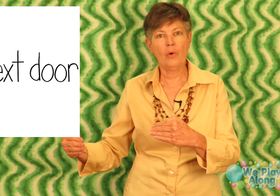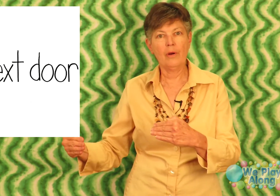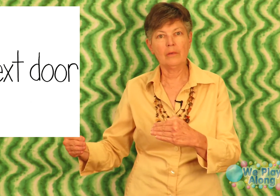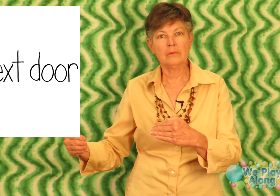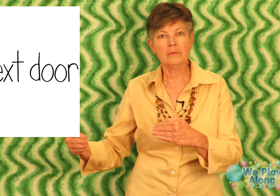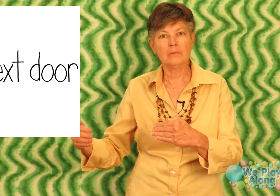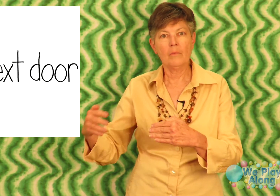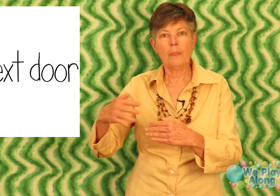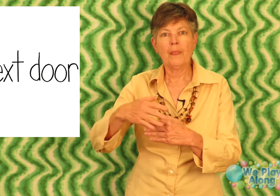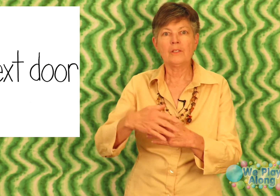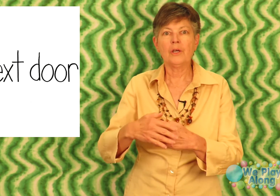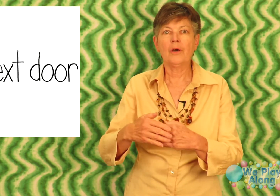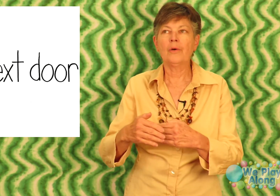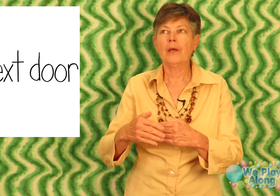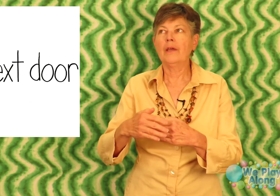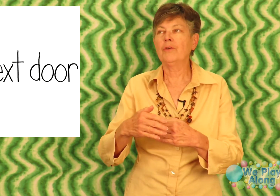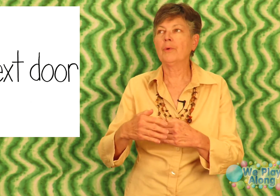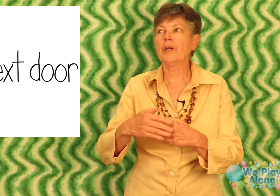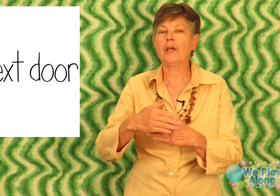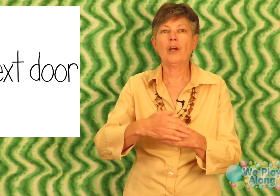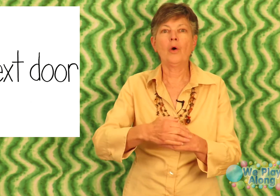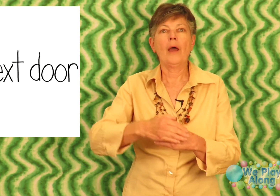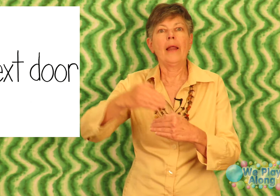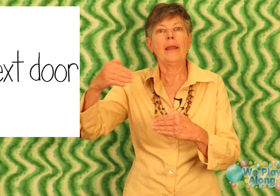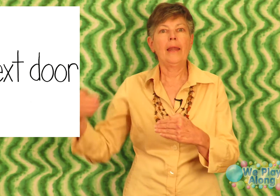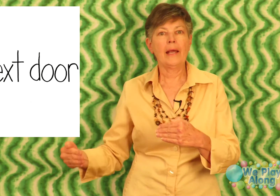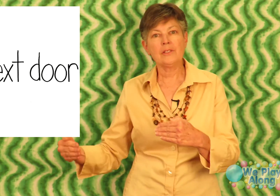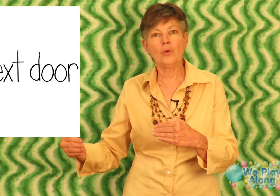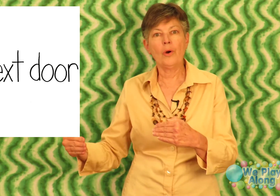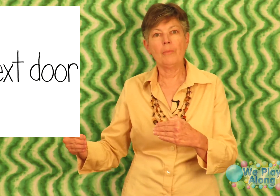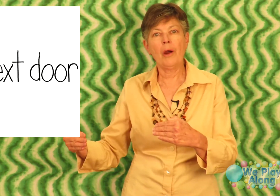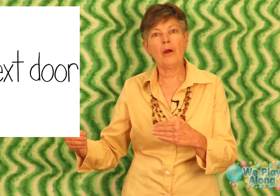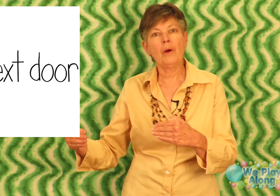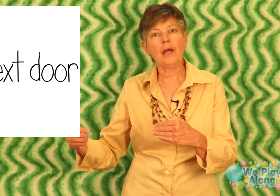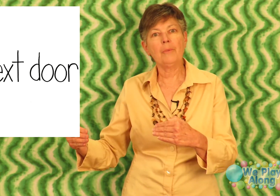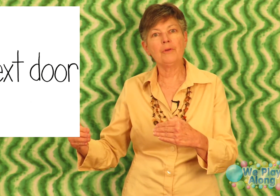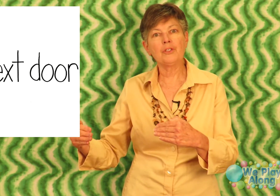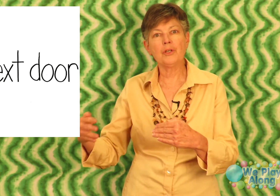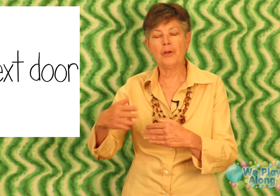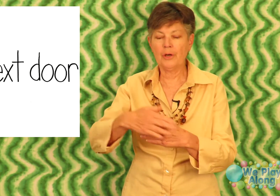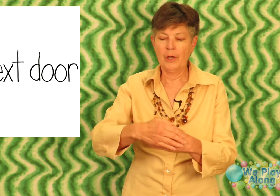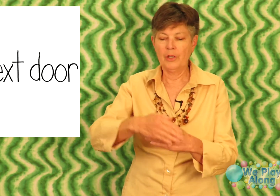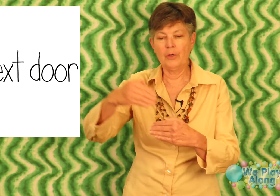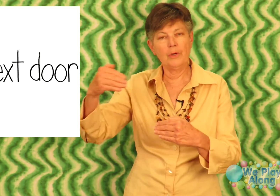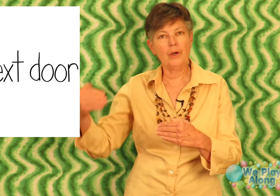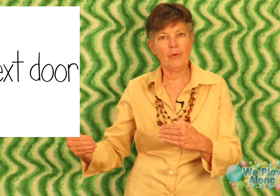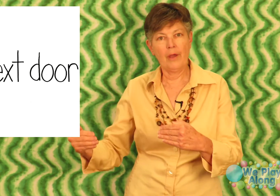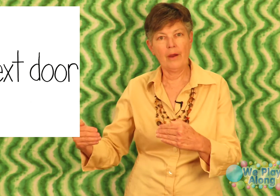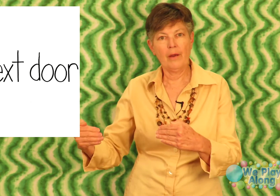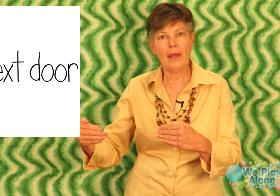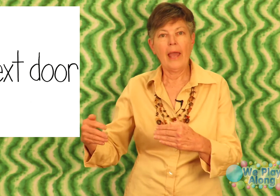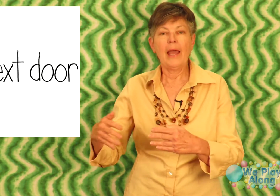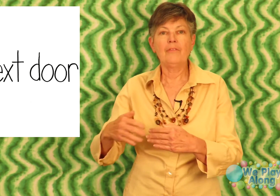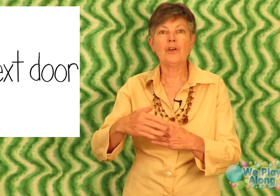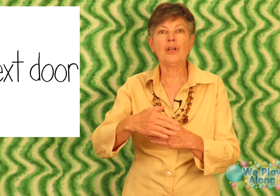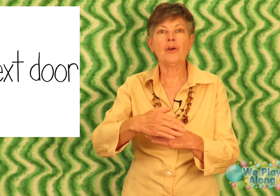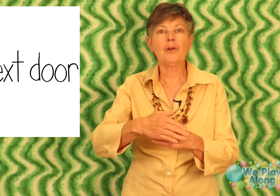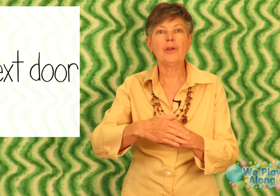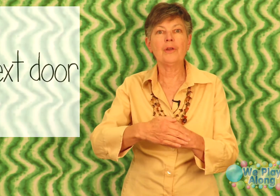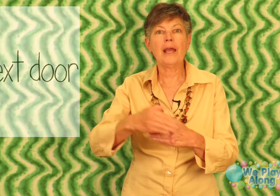door. So if you were going to go next door to borrow a cup of sugar, you would go there. And if you're going to go to your